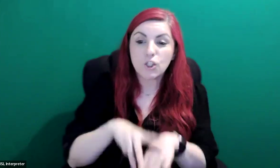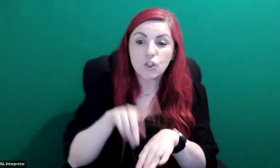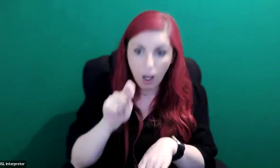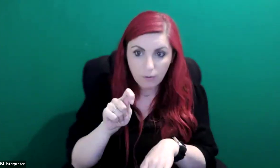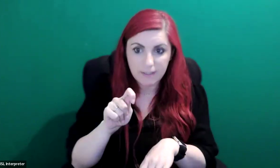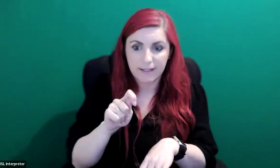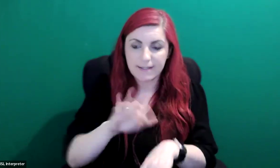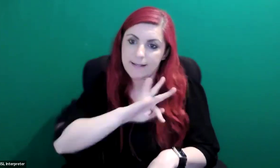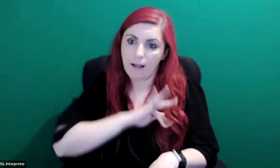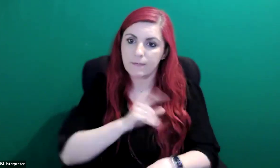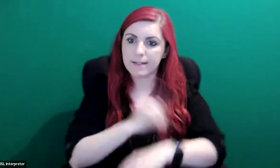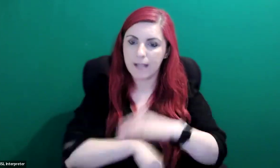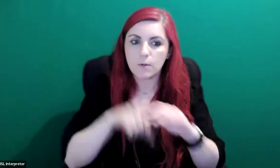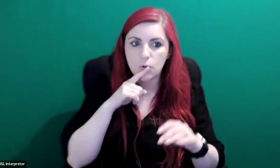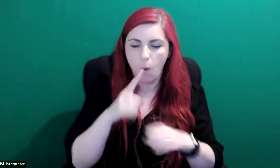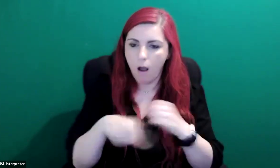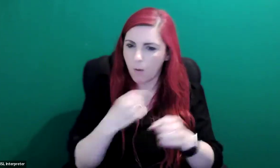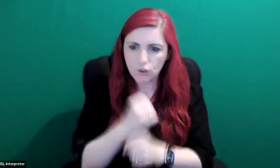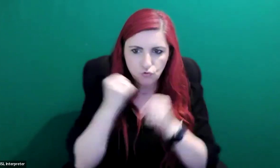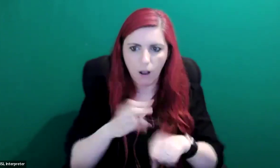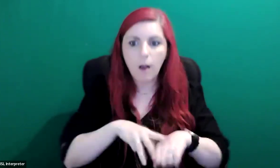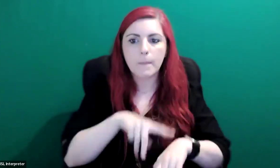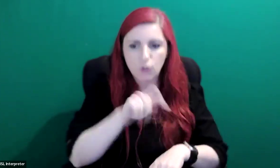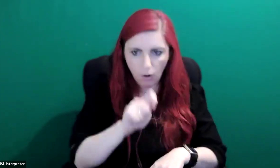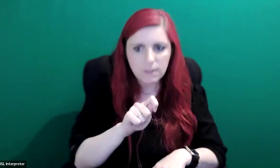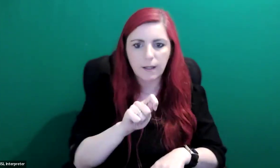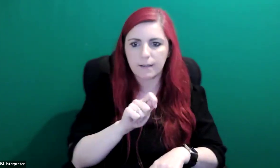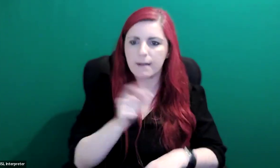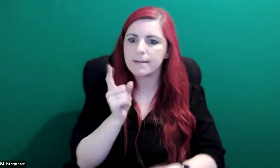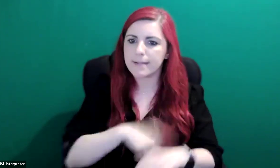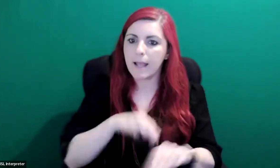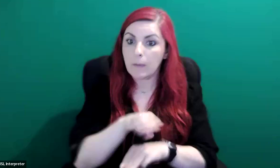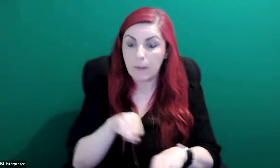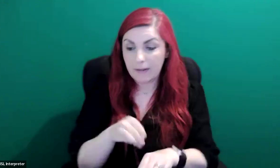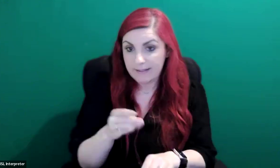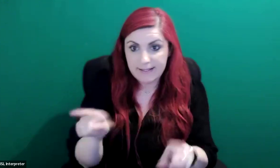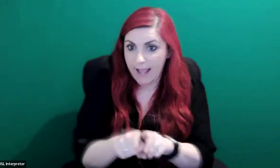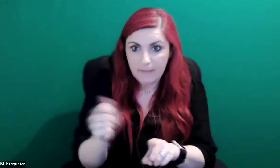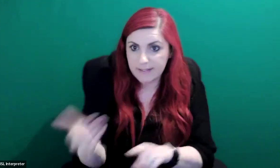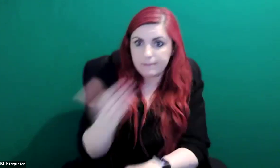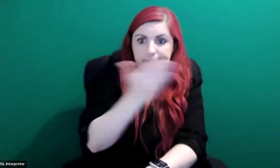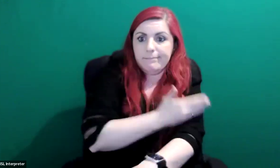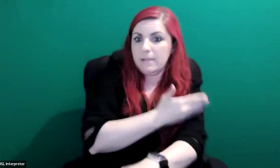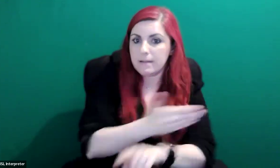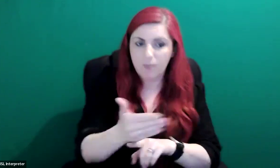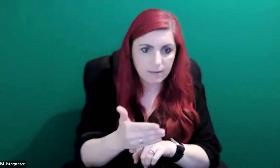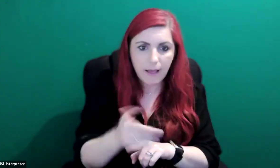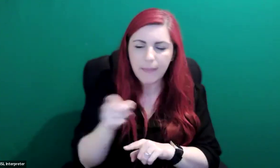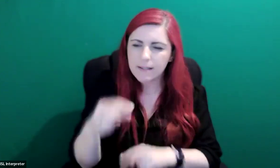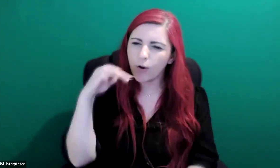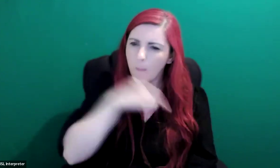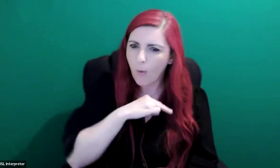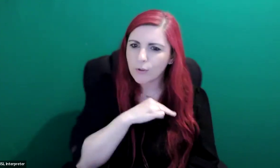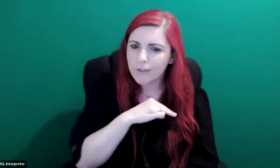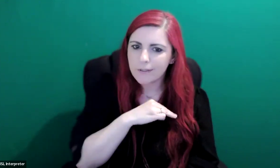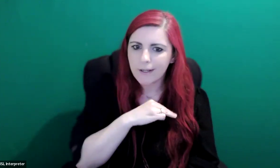have always been a strong majority of disabled people on the committee from its very inception. And that has, I think, been very important